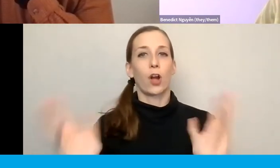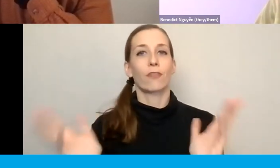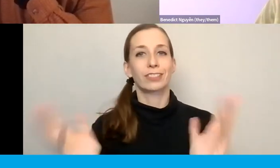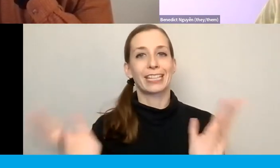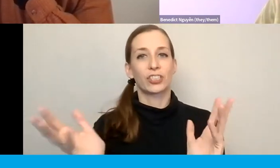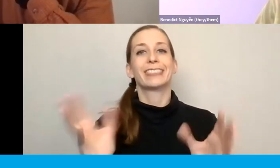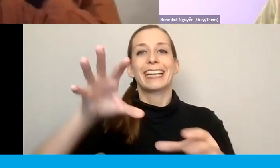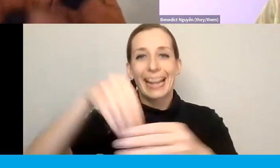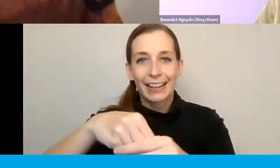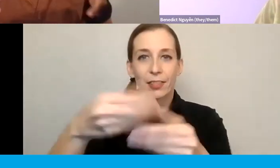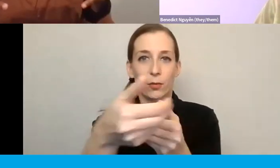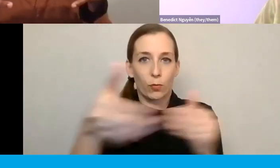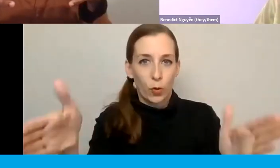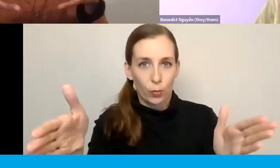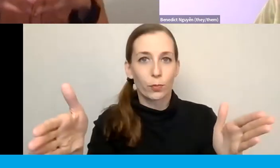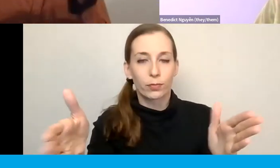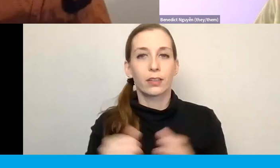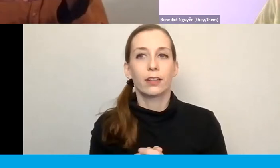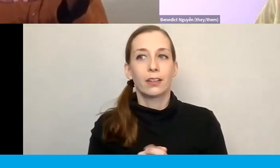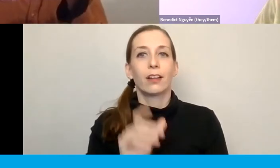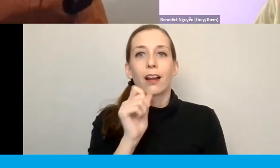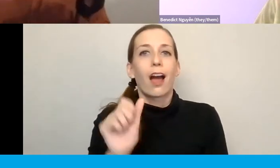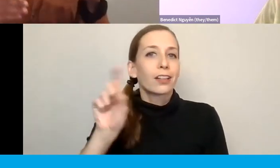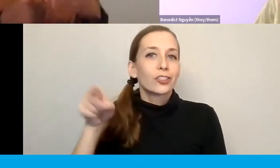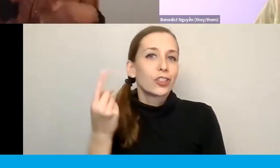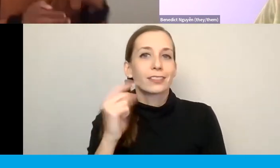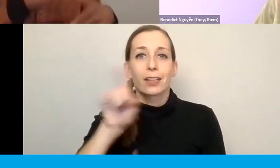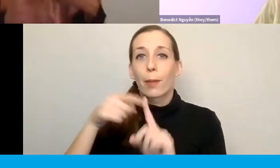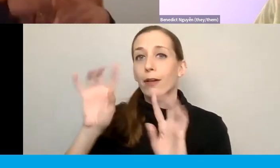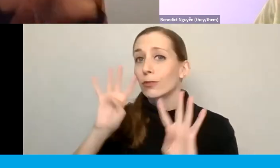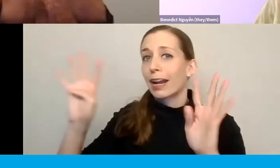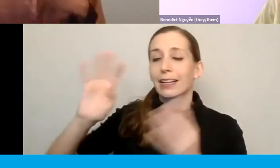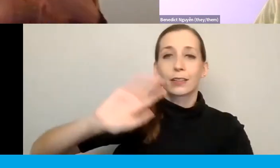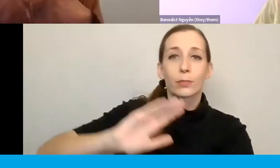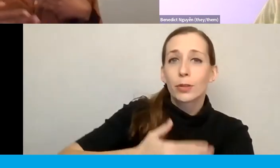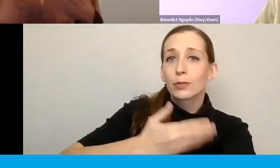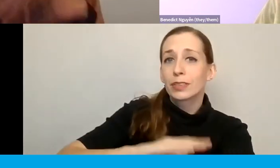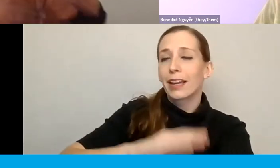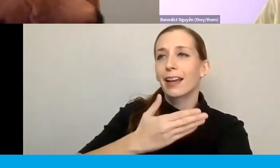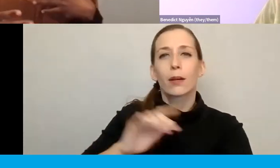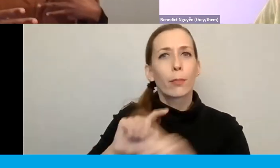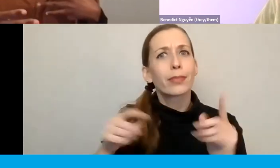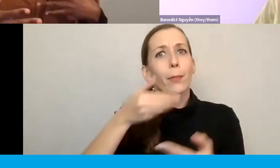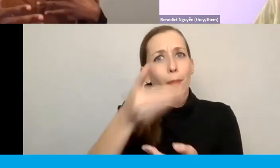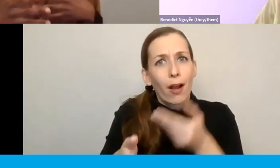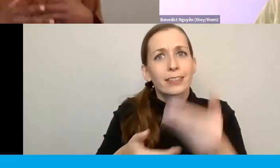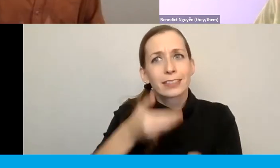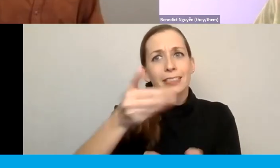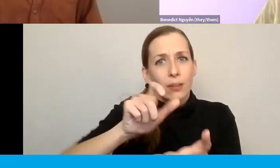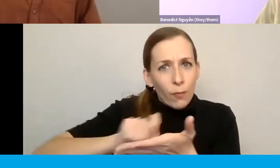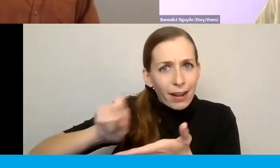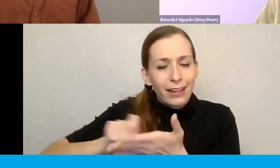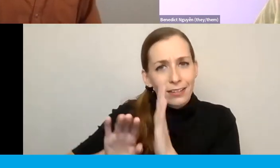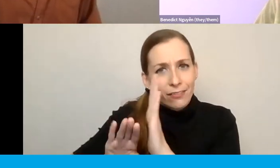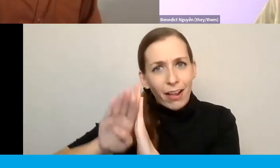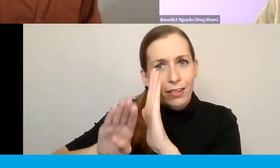Not only about the scores that we created, but the sort of process of building the scores and thinking about them. And I